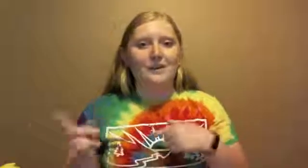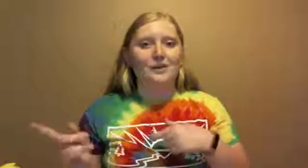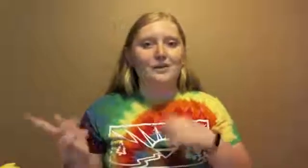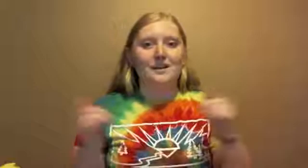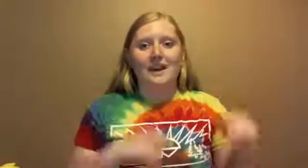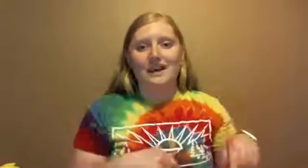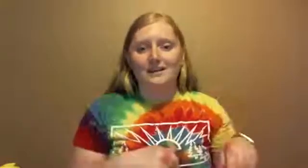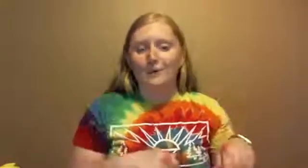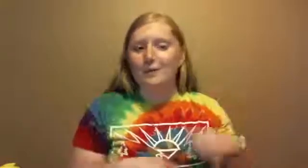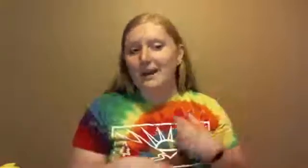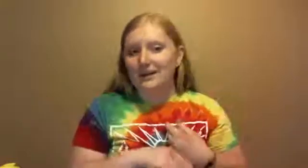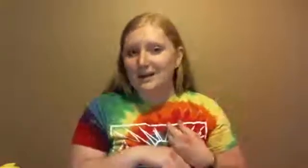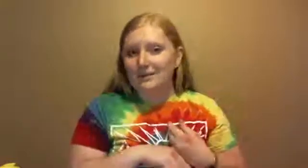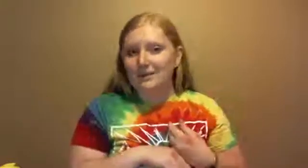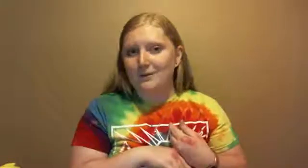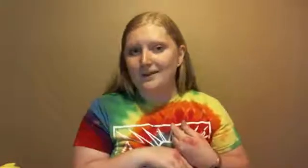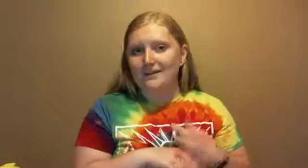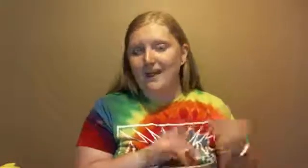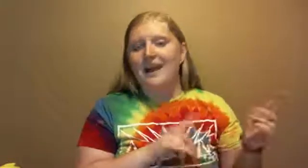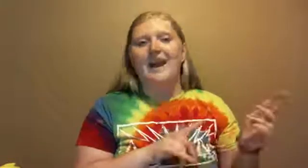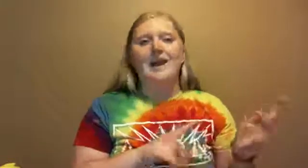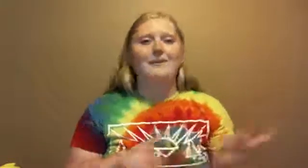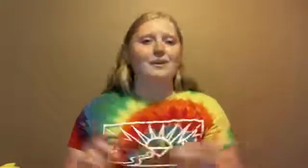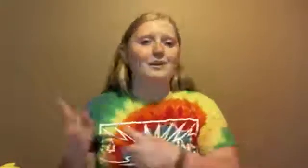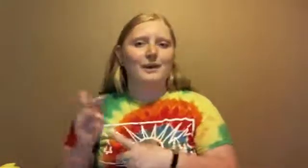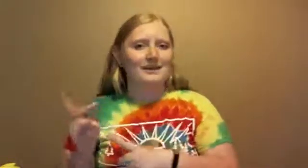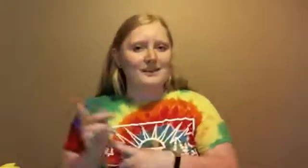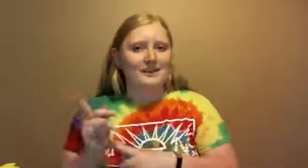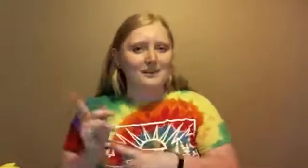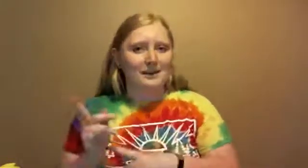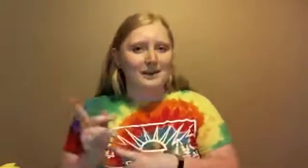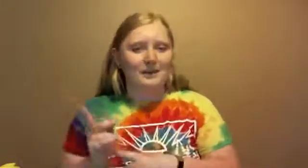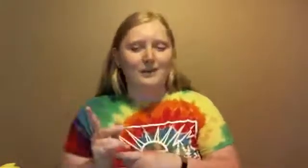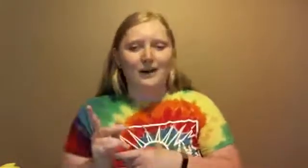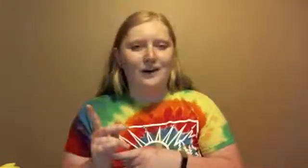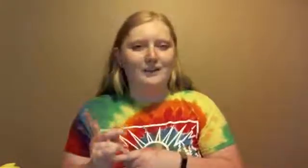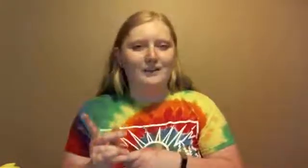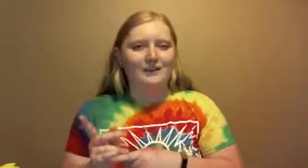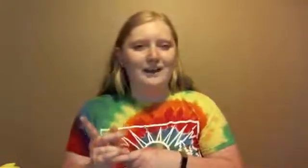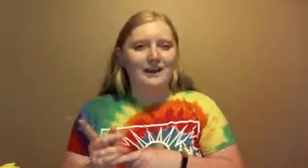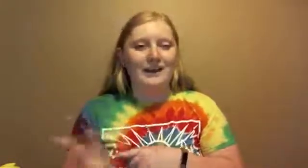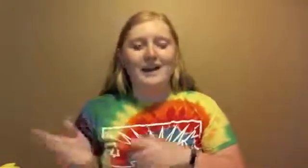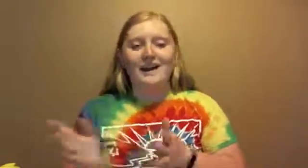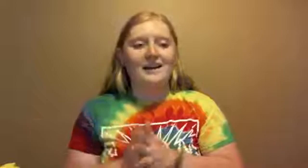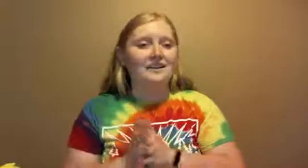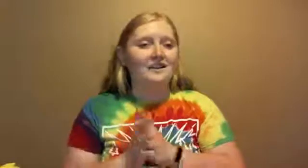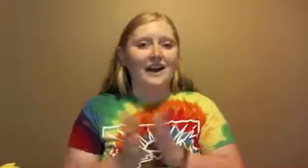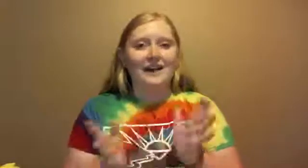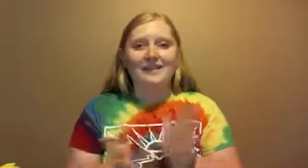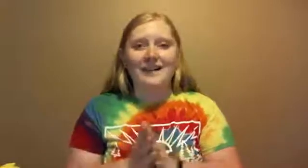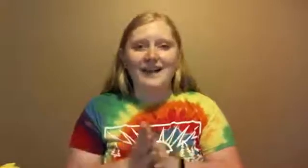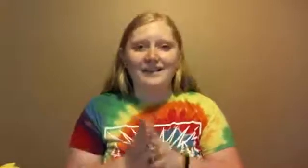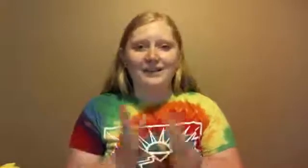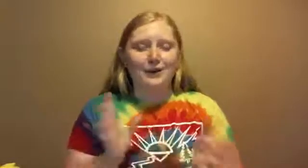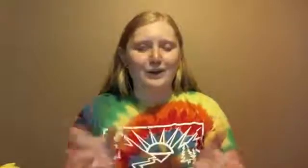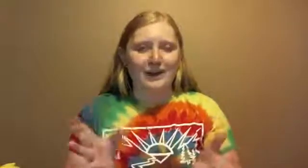you tonight for bedtime stories and for the rest of the week for all of the fun arts and crafts, science,